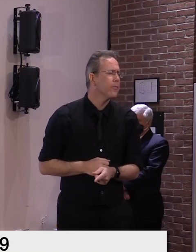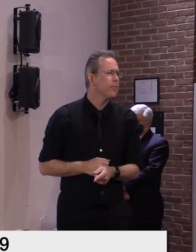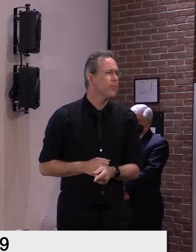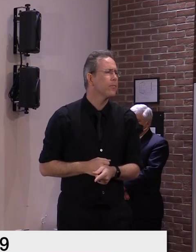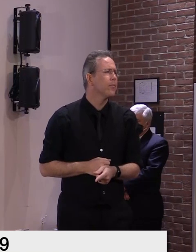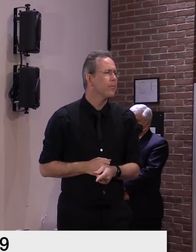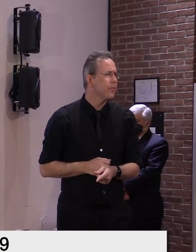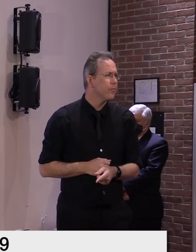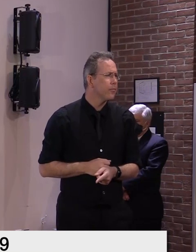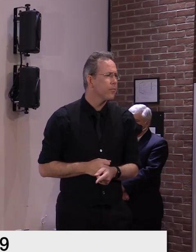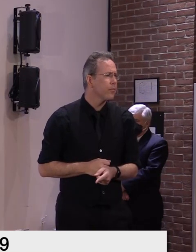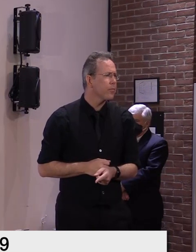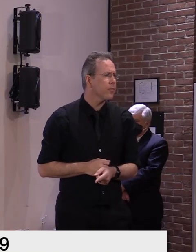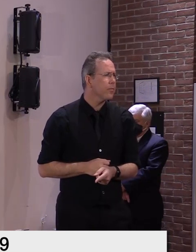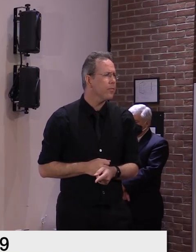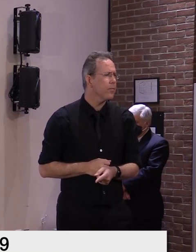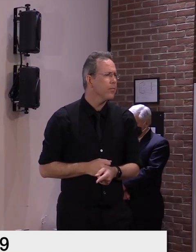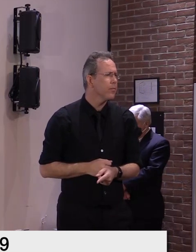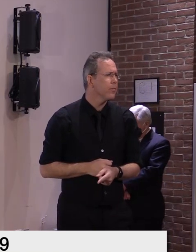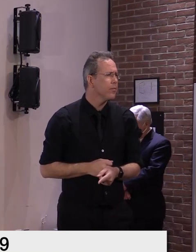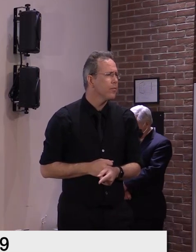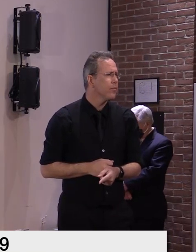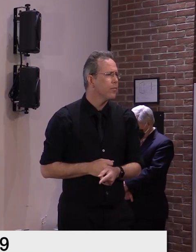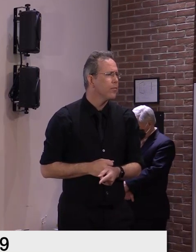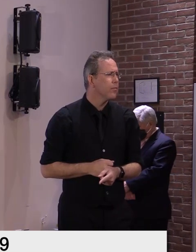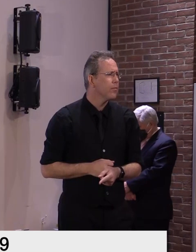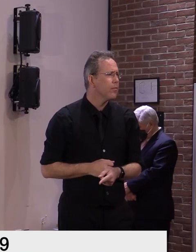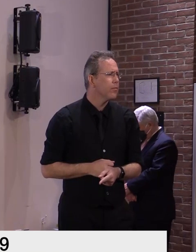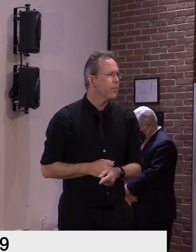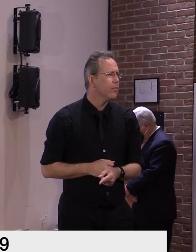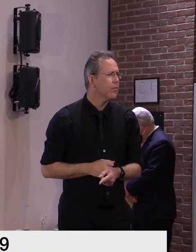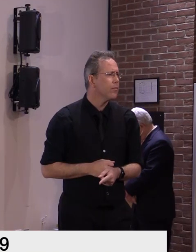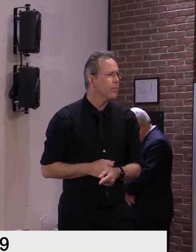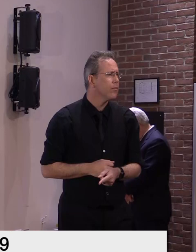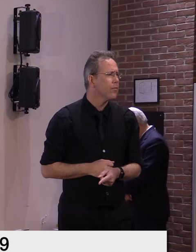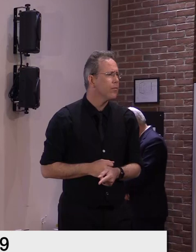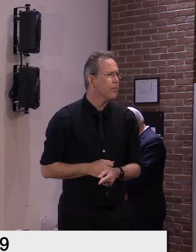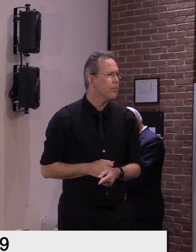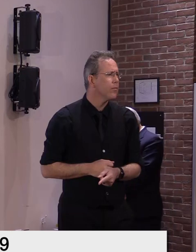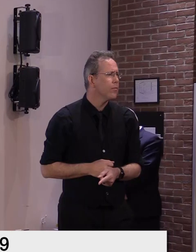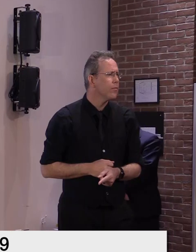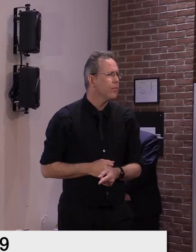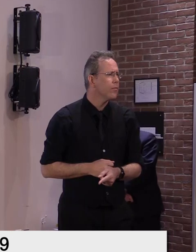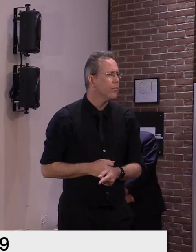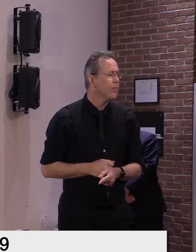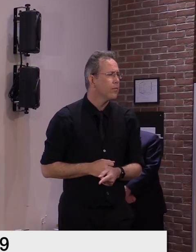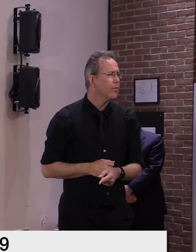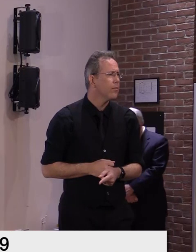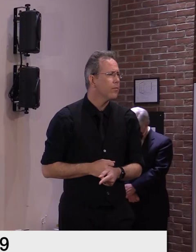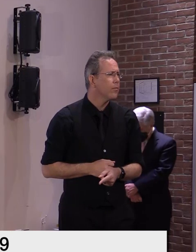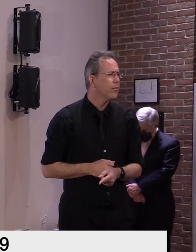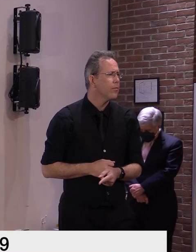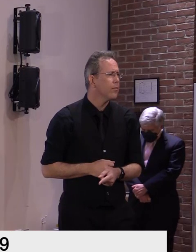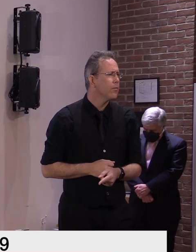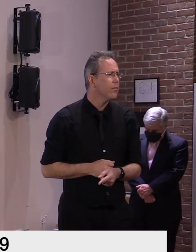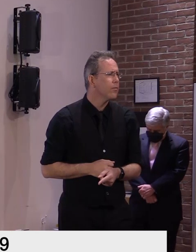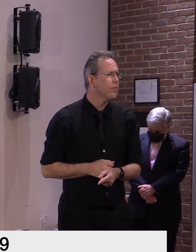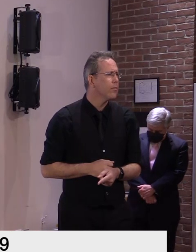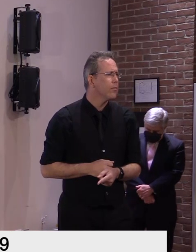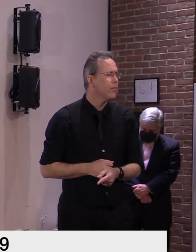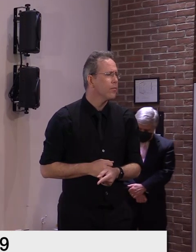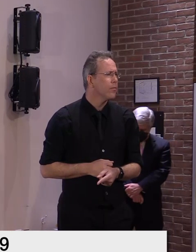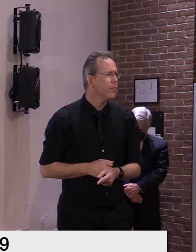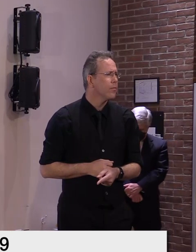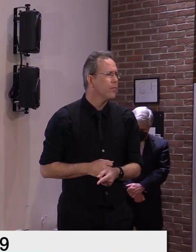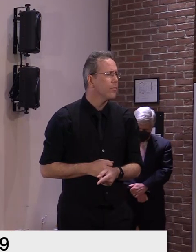University Mall, which was pretty crowded. Target escaped, but one innocent party was wounded. Gunman fled to